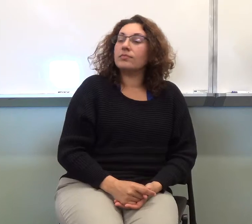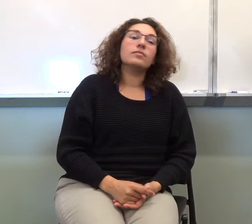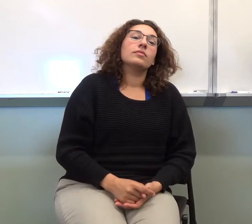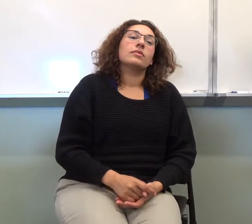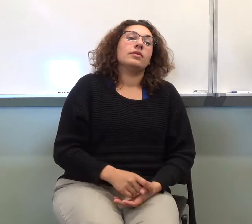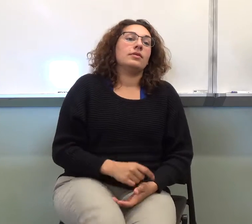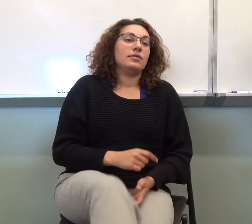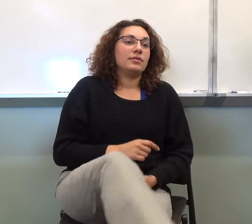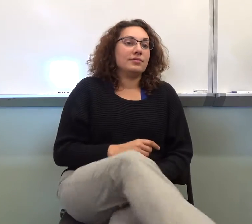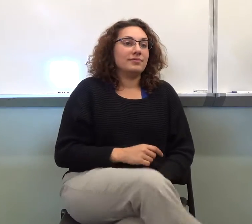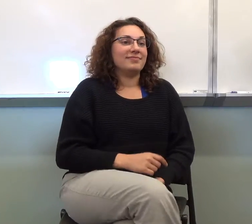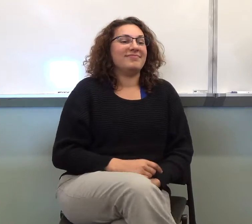Okay.